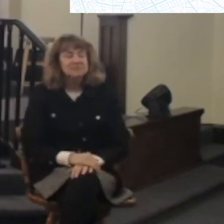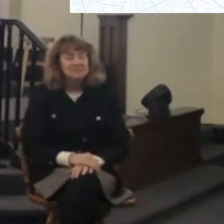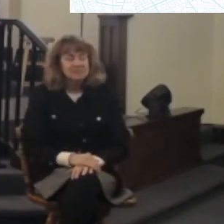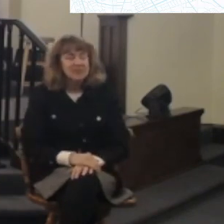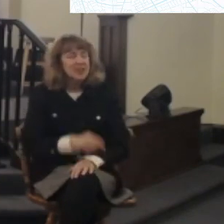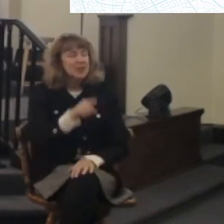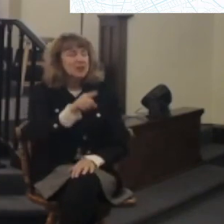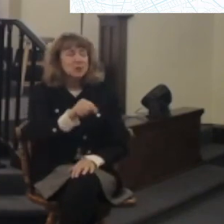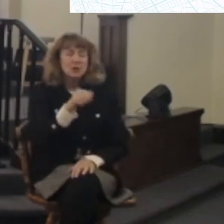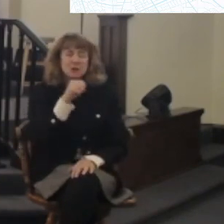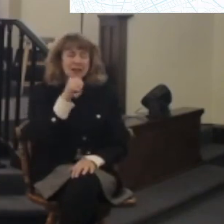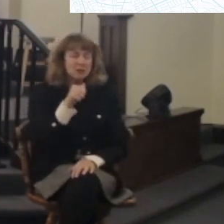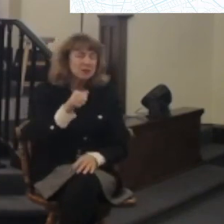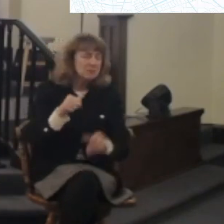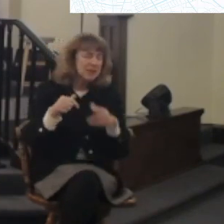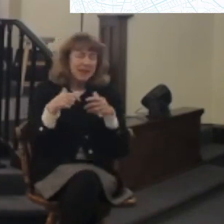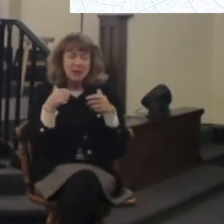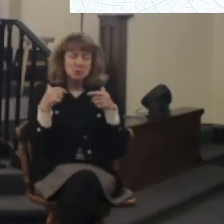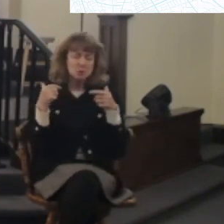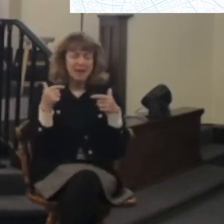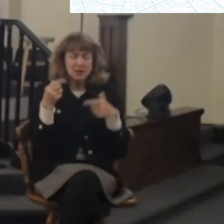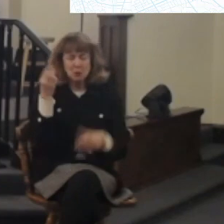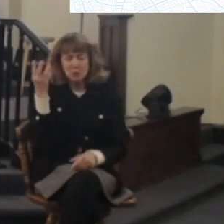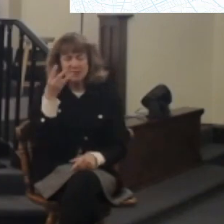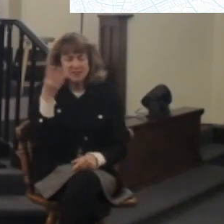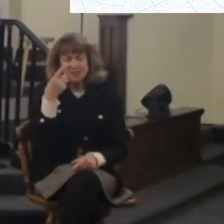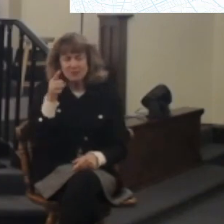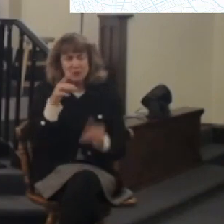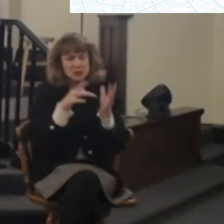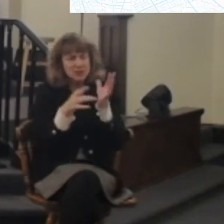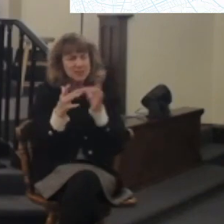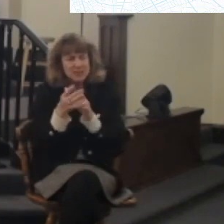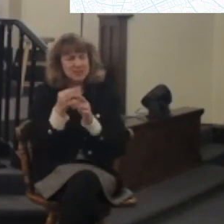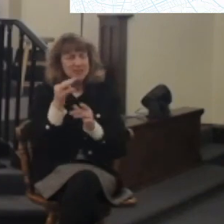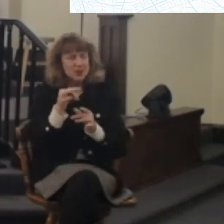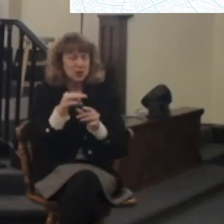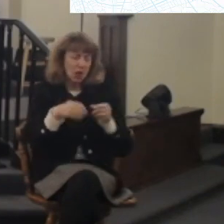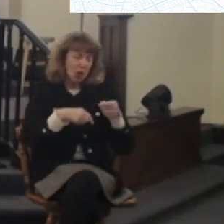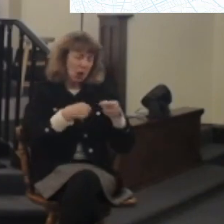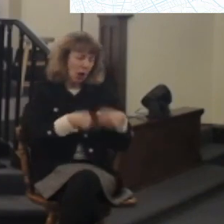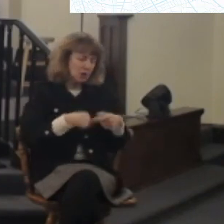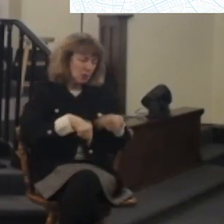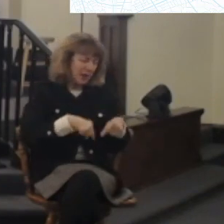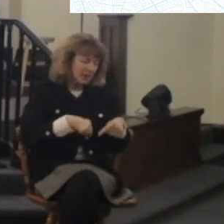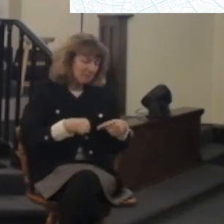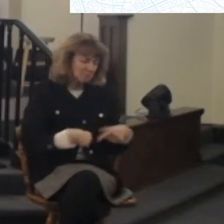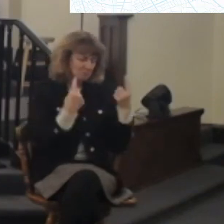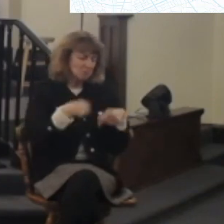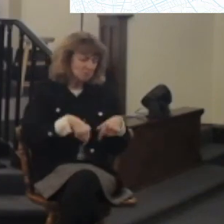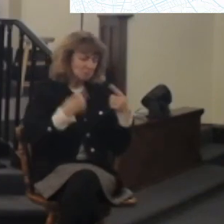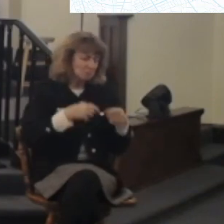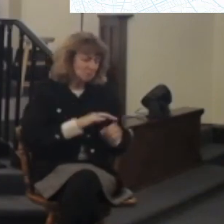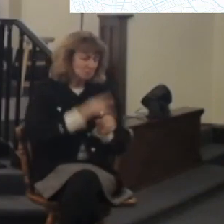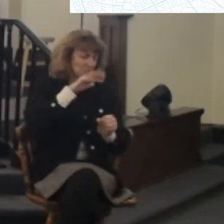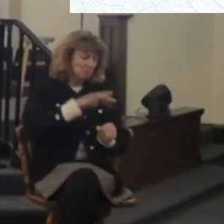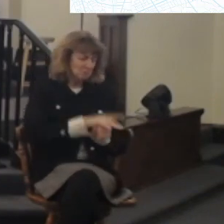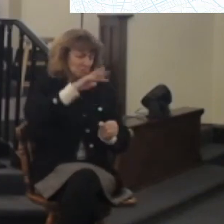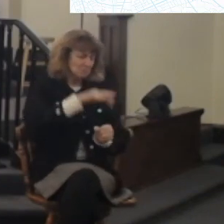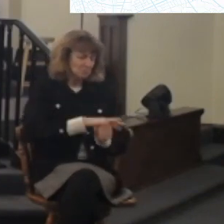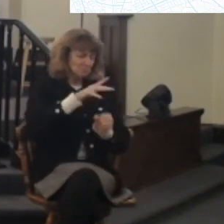You're not going to be a great witness for Christ if you're arguing all the time. You're not.